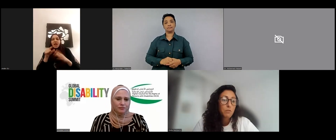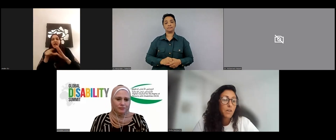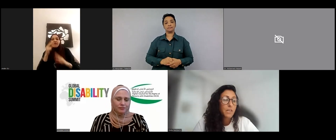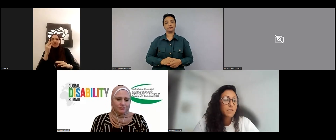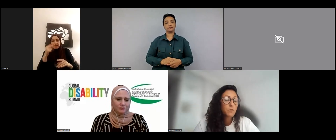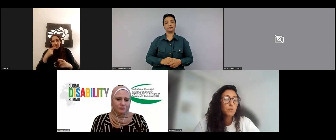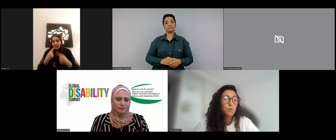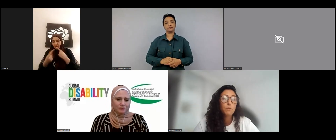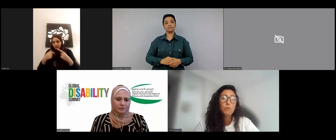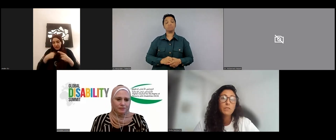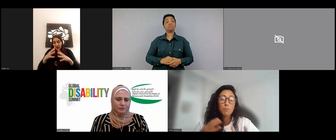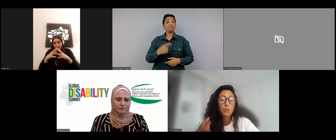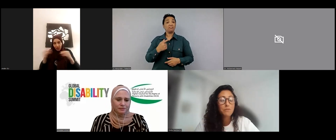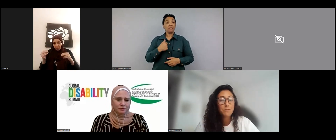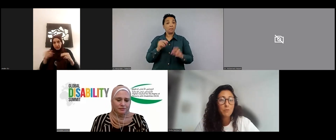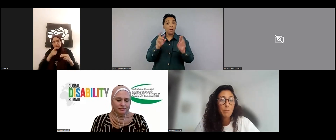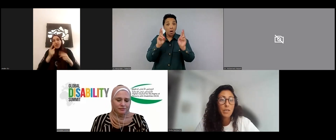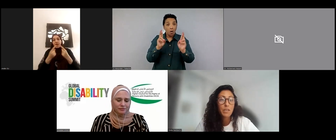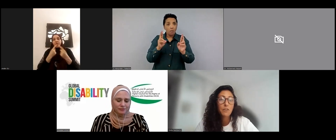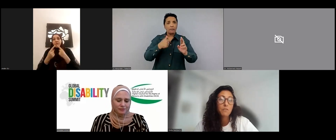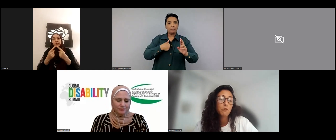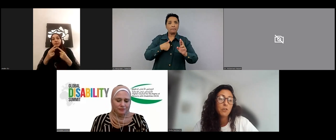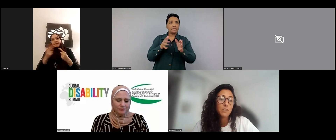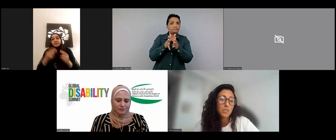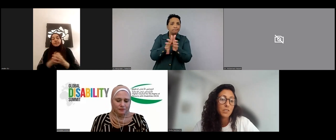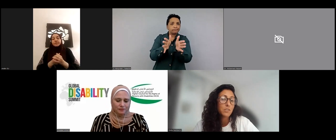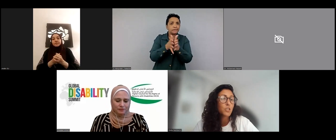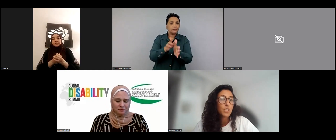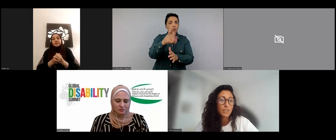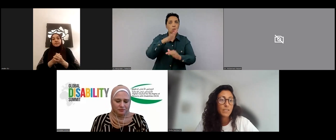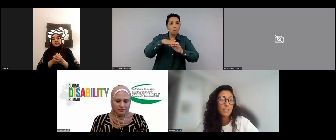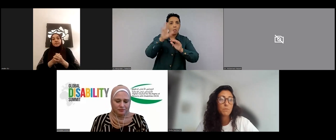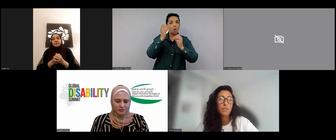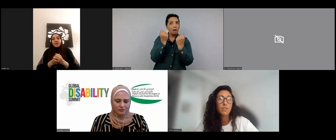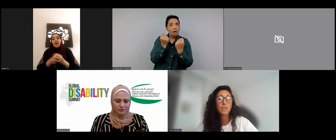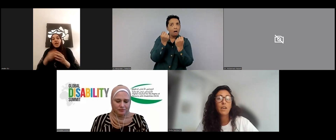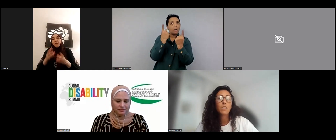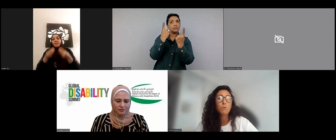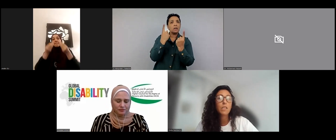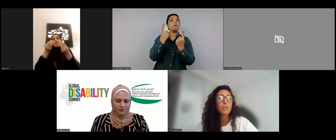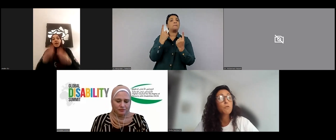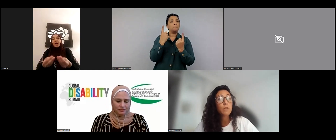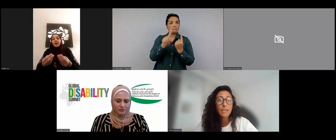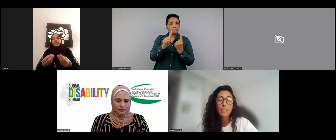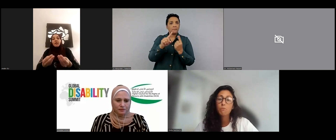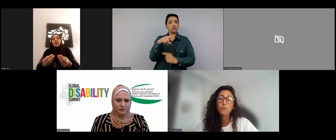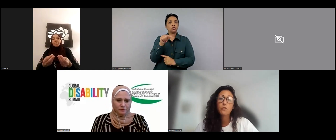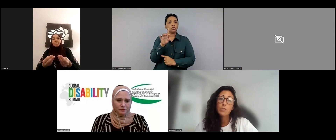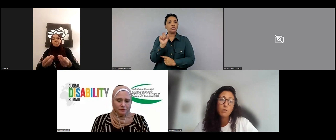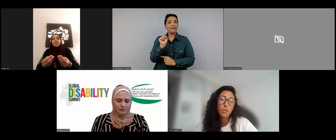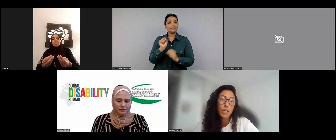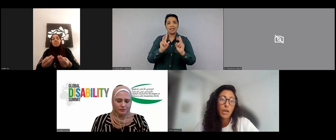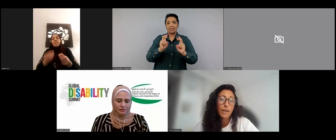this provides you with more of a framing of what the GDS teams will look like and what